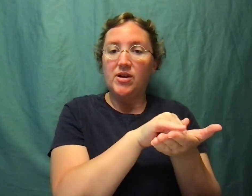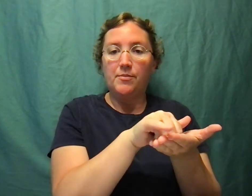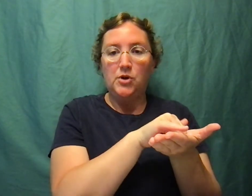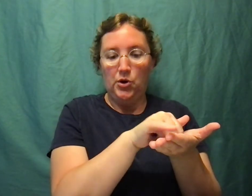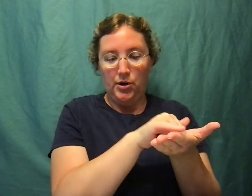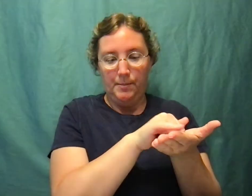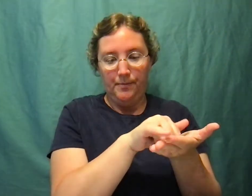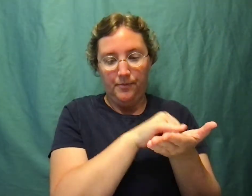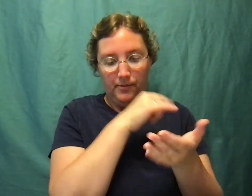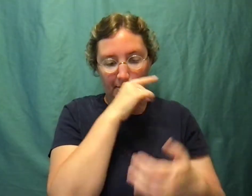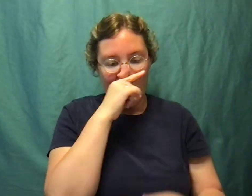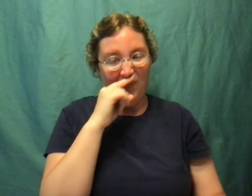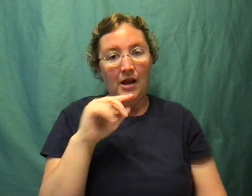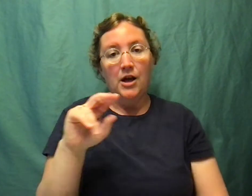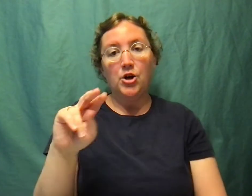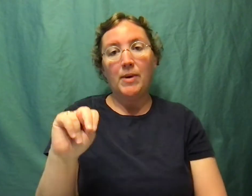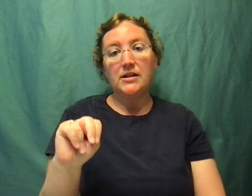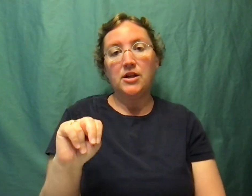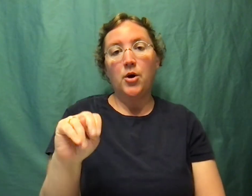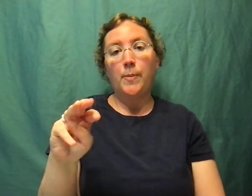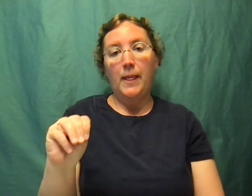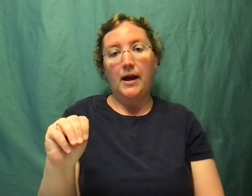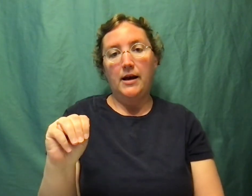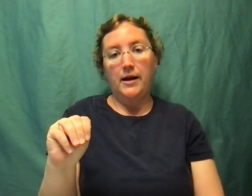New York. New Mexico, N-M.